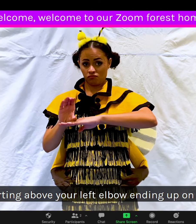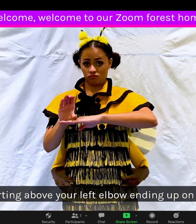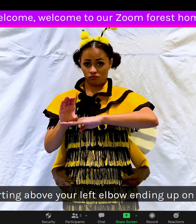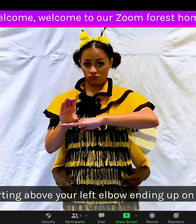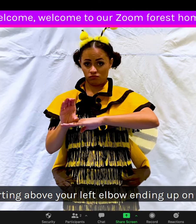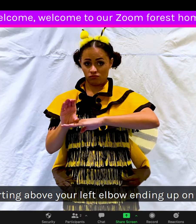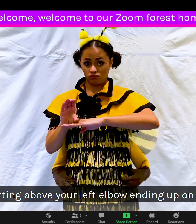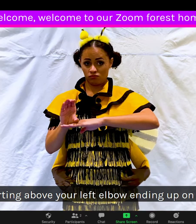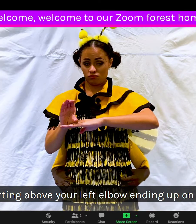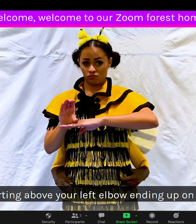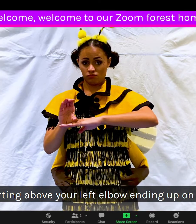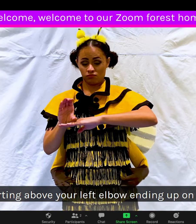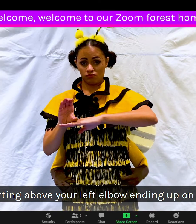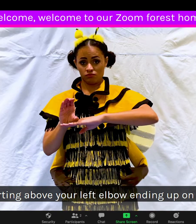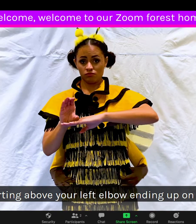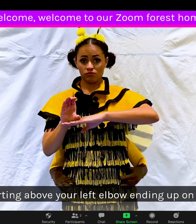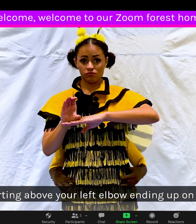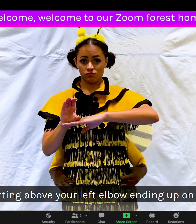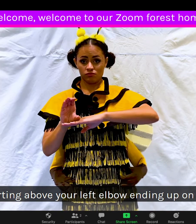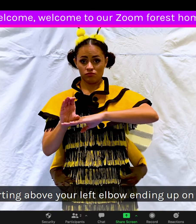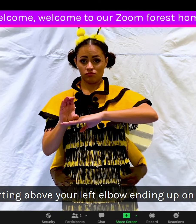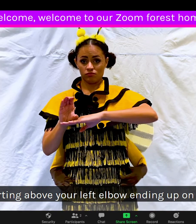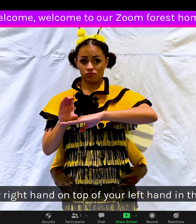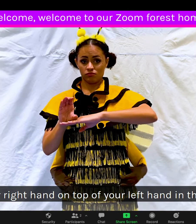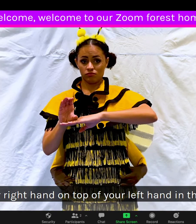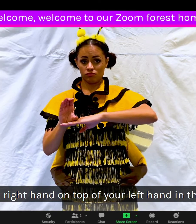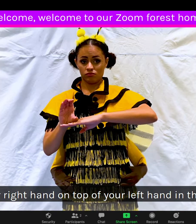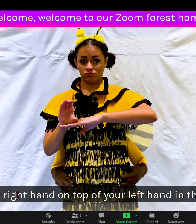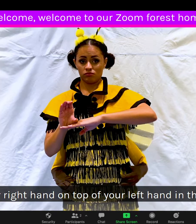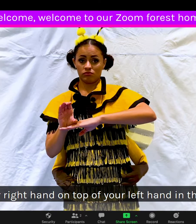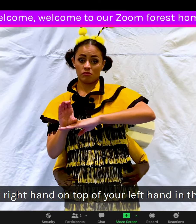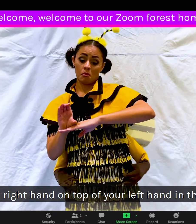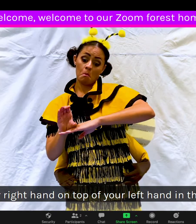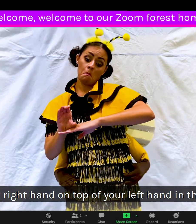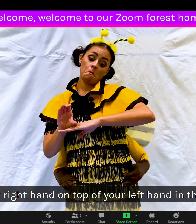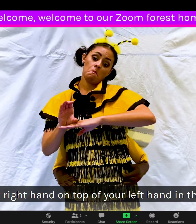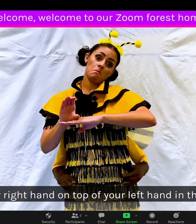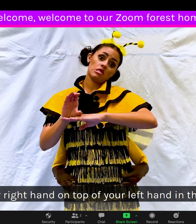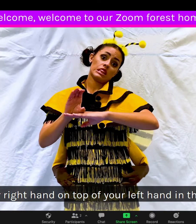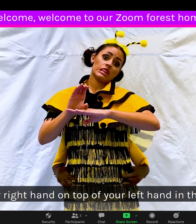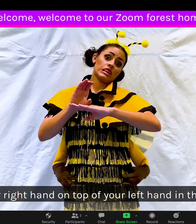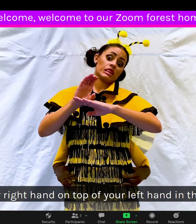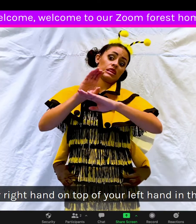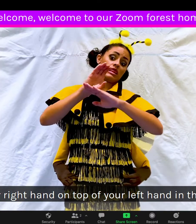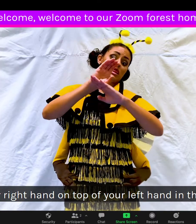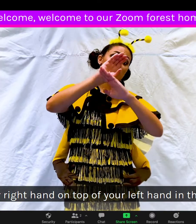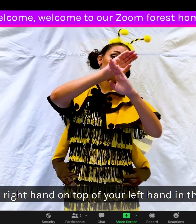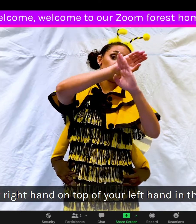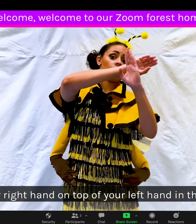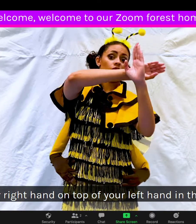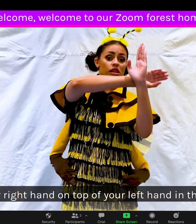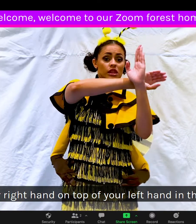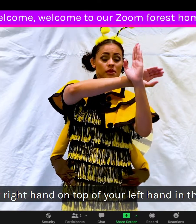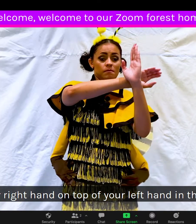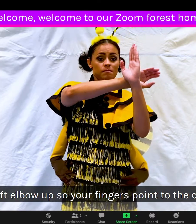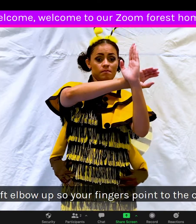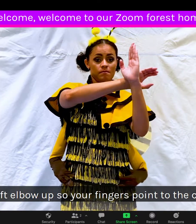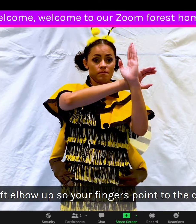elbow, ending on top of your left hand. Keep your right hand on top of your left hand in the letter C. Tip